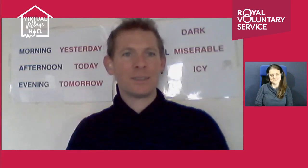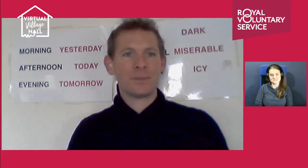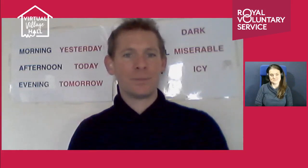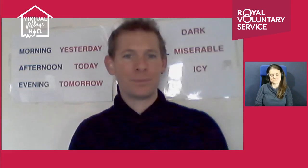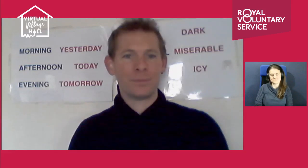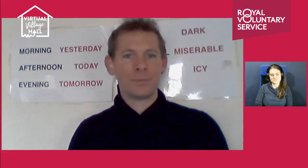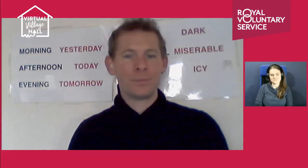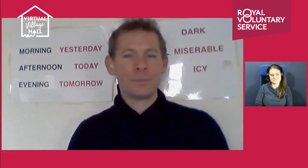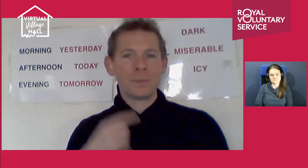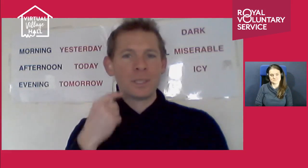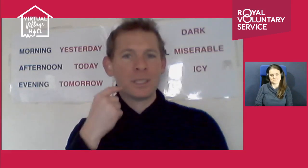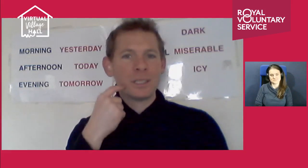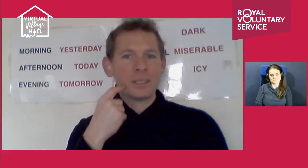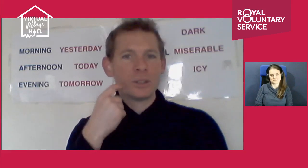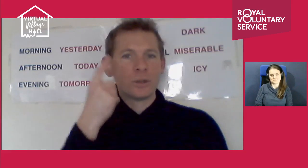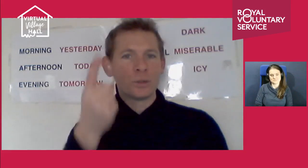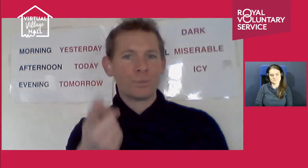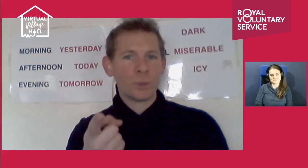Today.